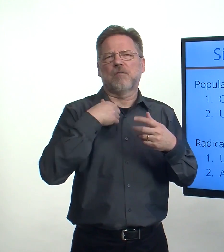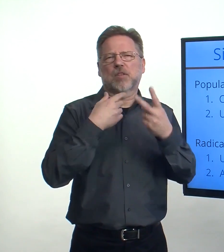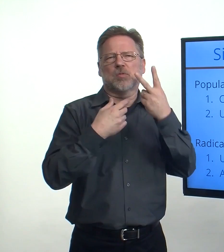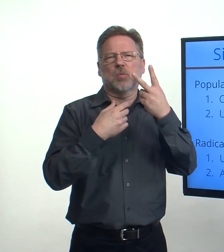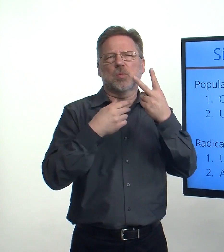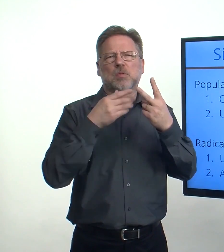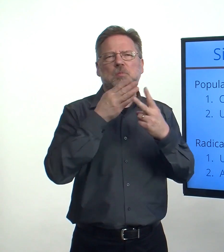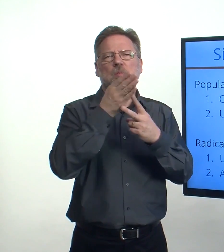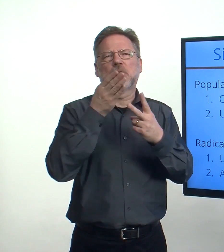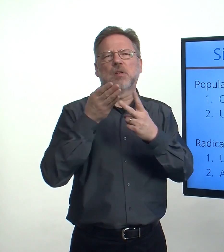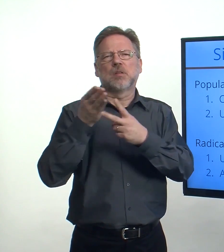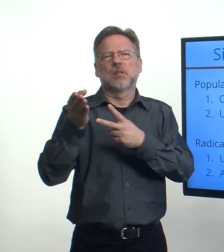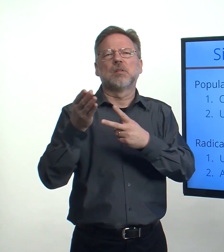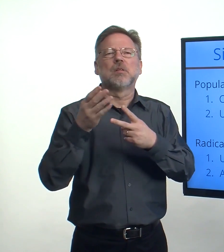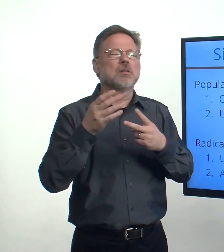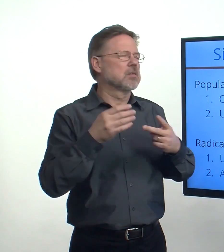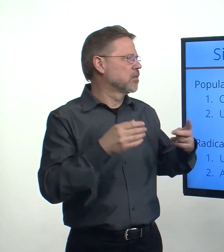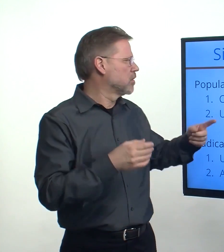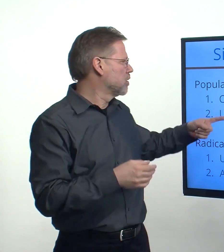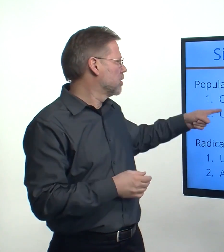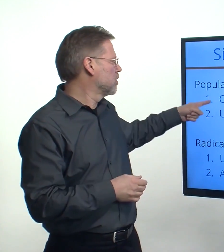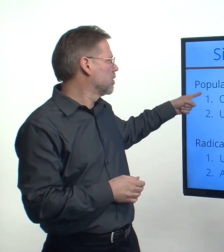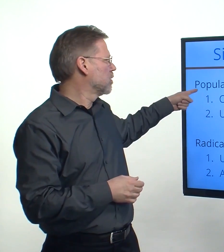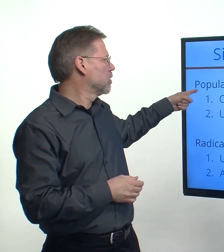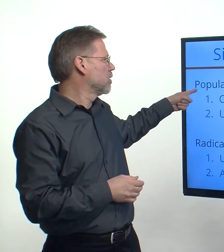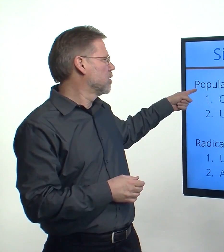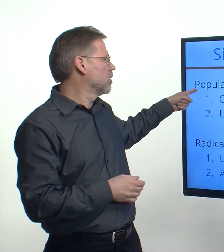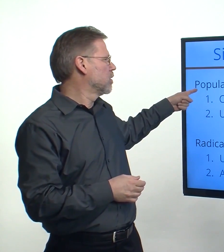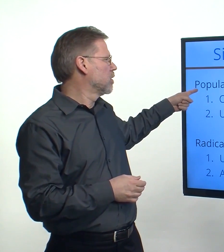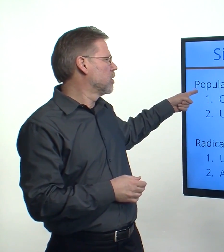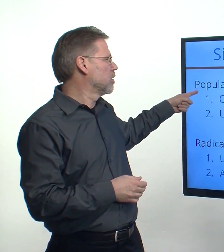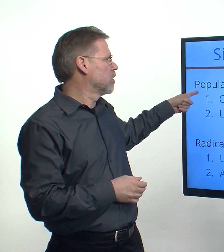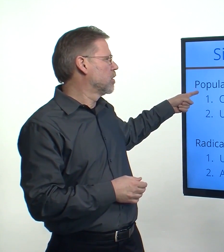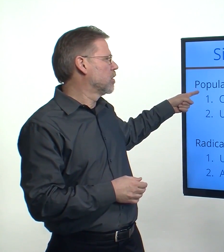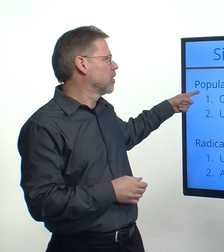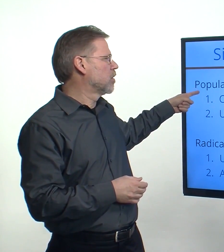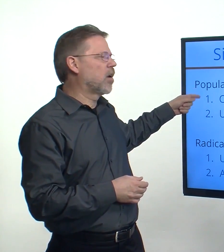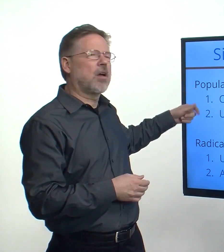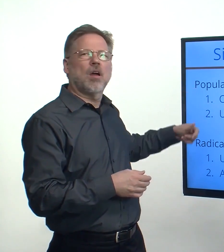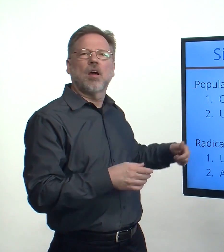Now, in looking across time, you see there are two primary ways of organizing lexical items.